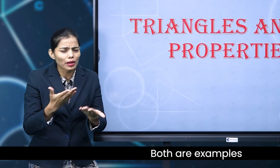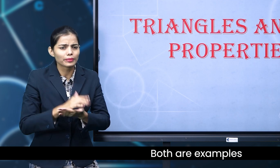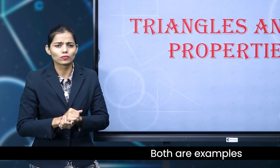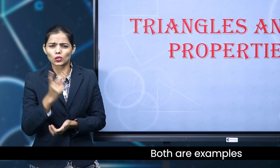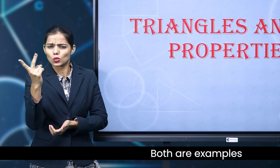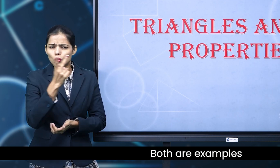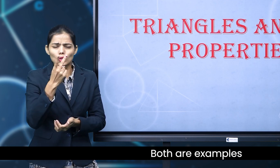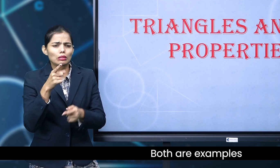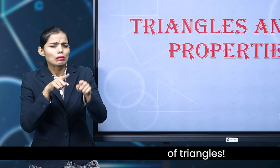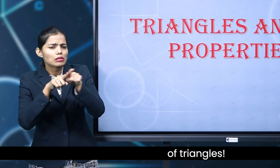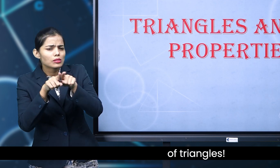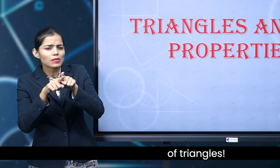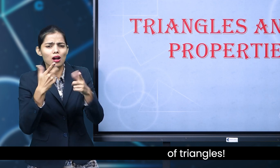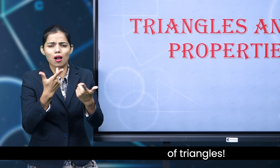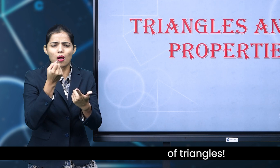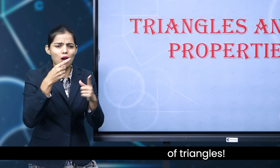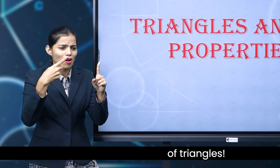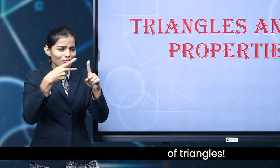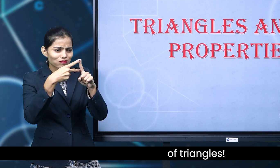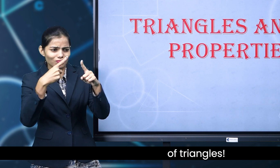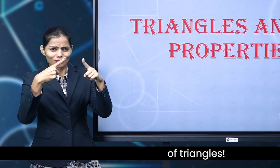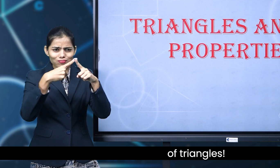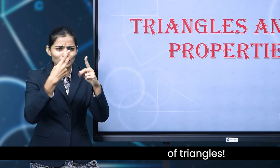Both are examples of triangles.